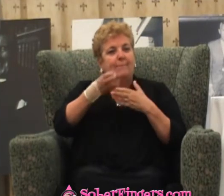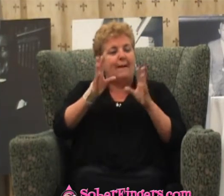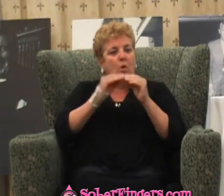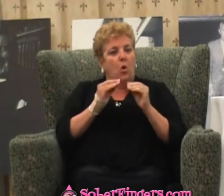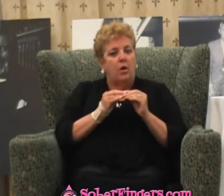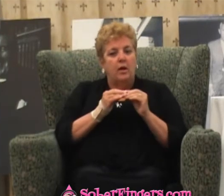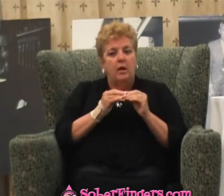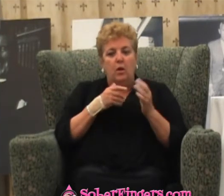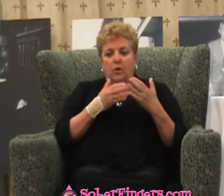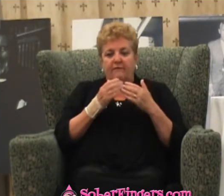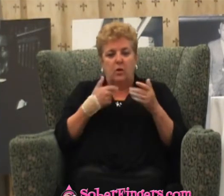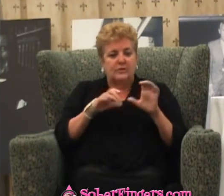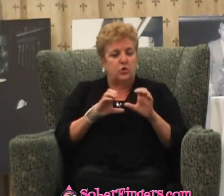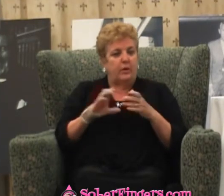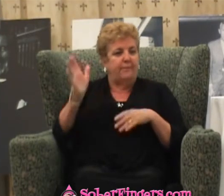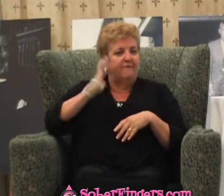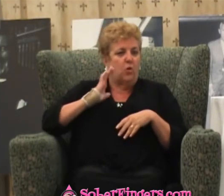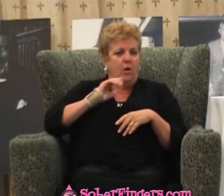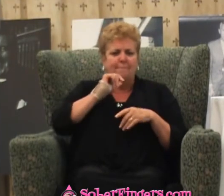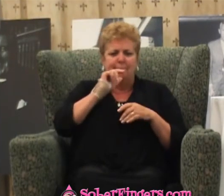not have been important, or why would I stop to have a beer? So